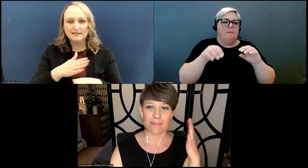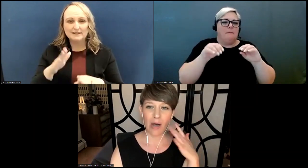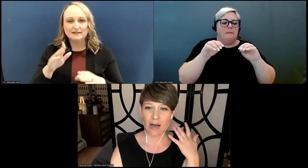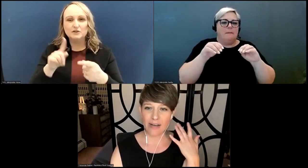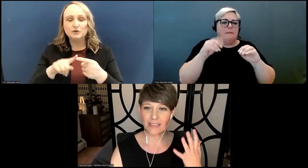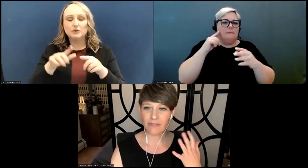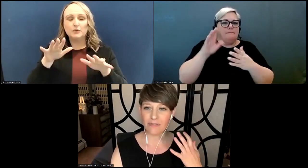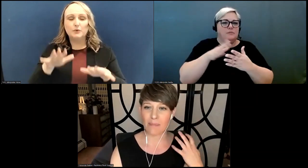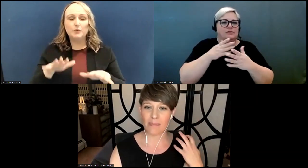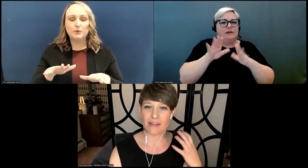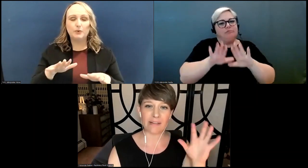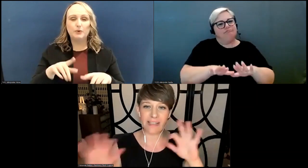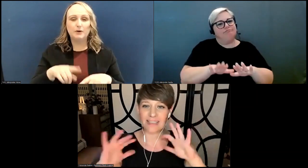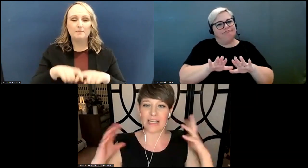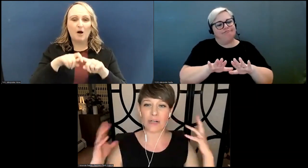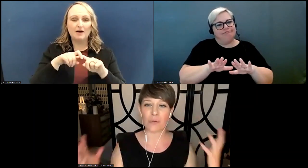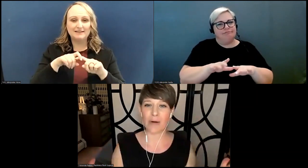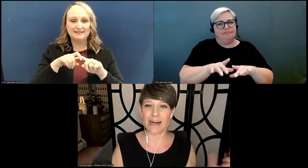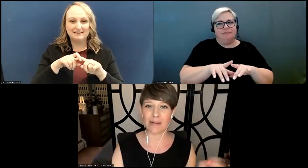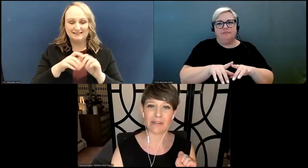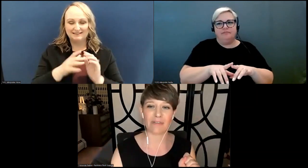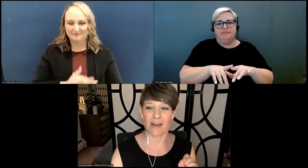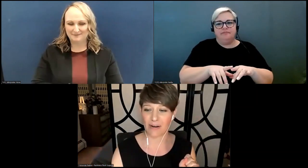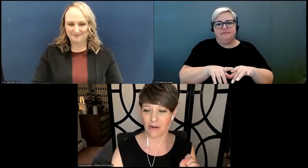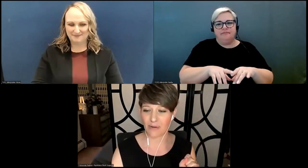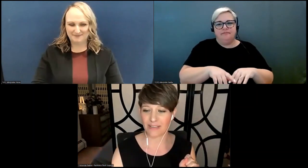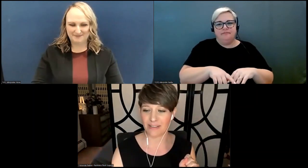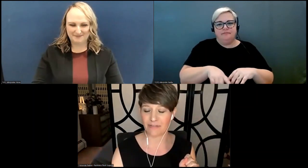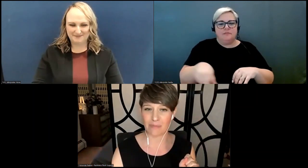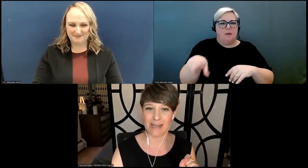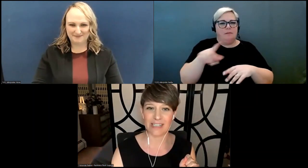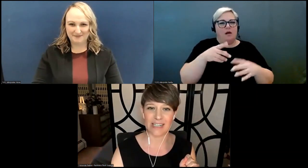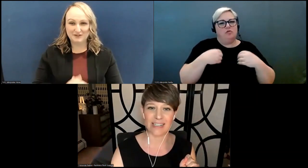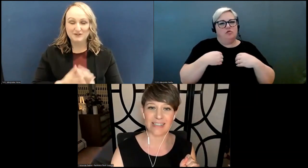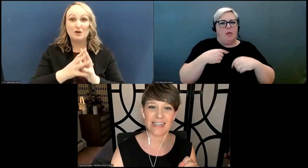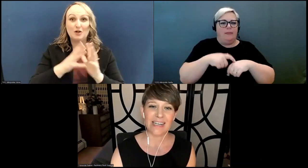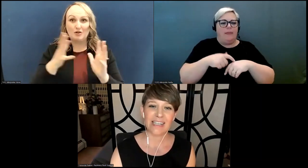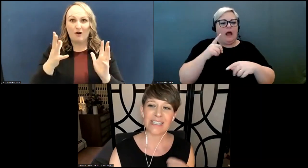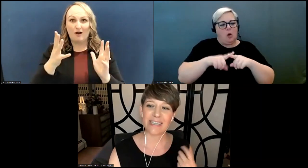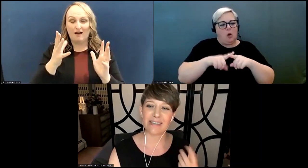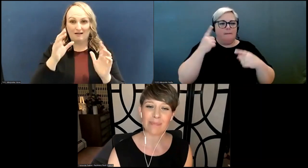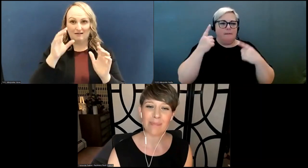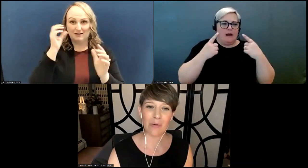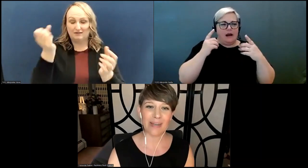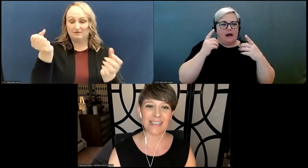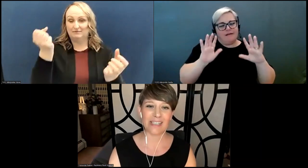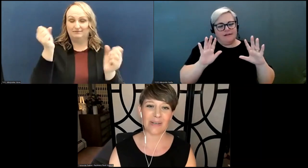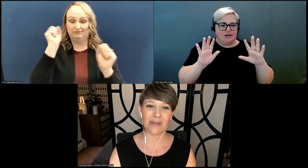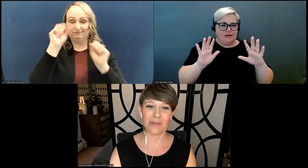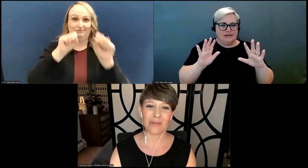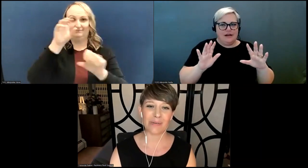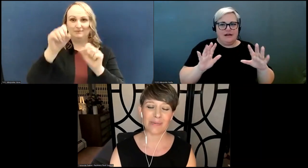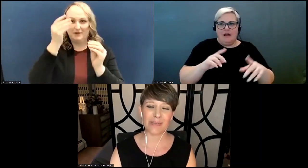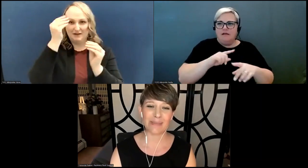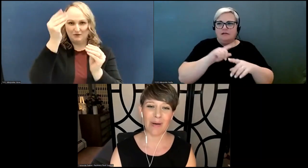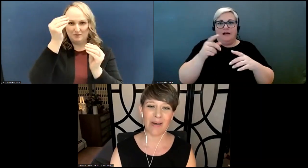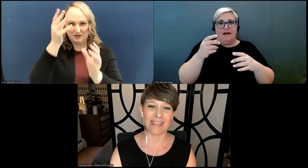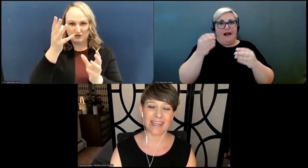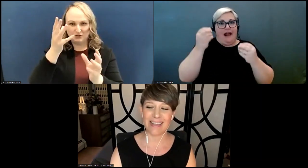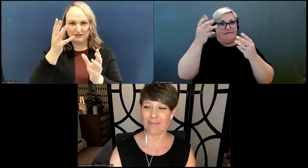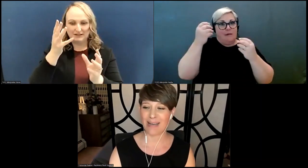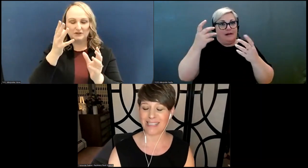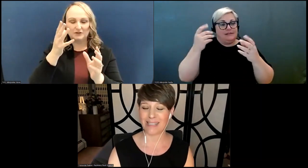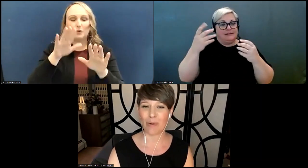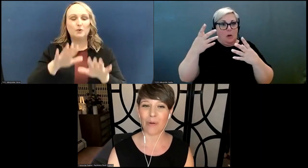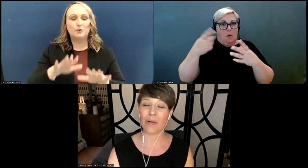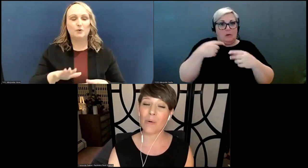pause from this incredible fire hose of information just give a moment to respond